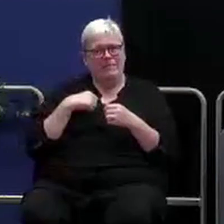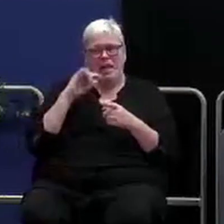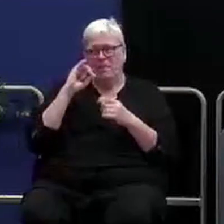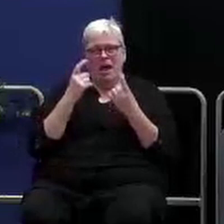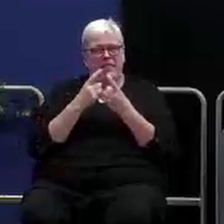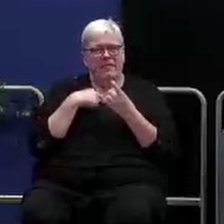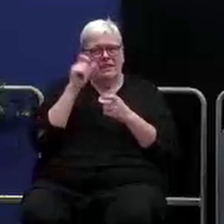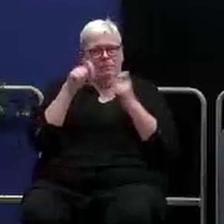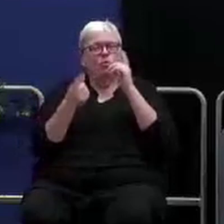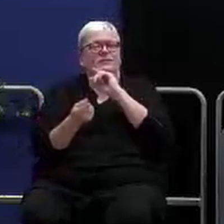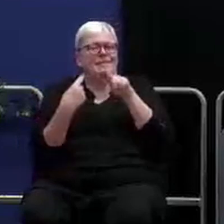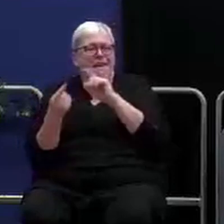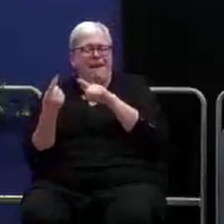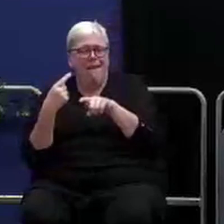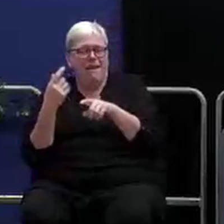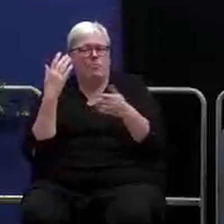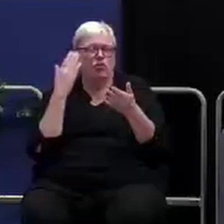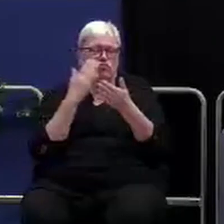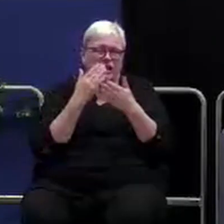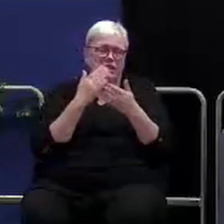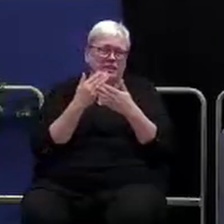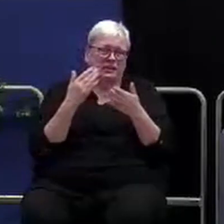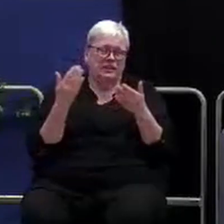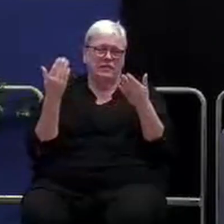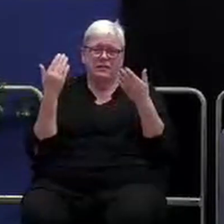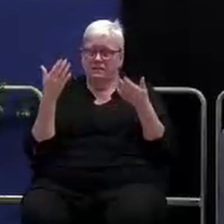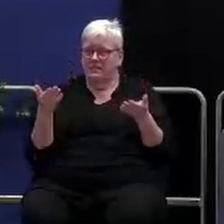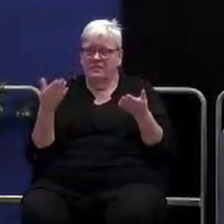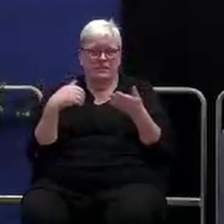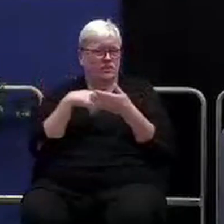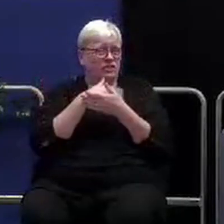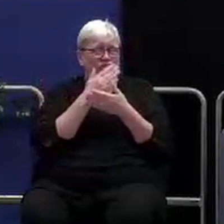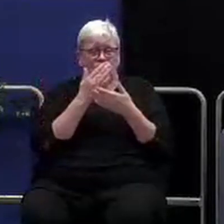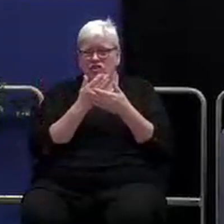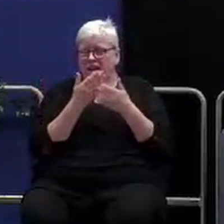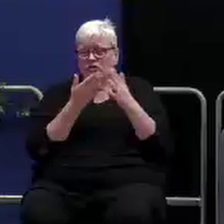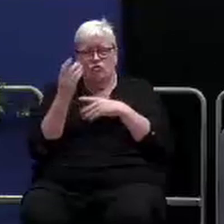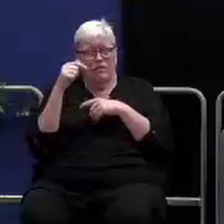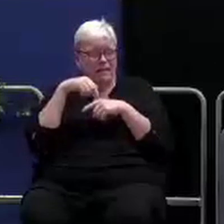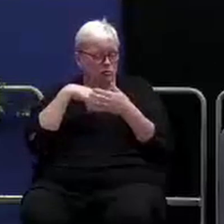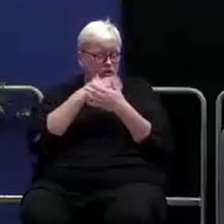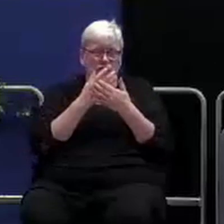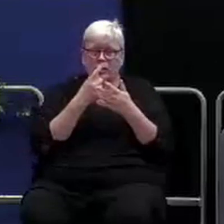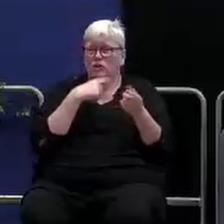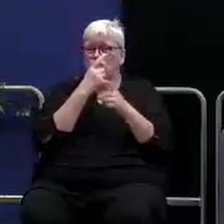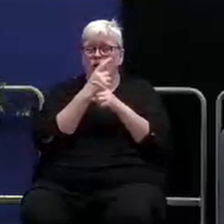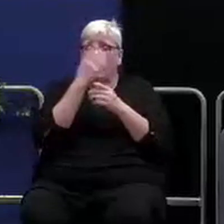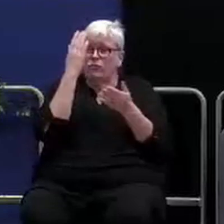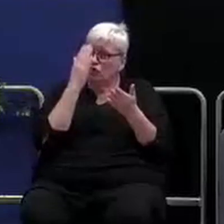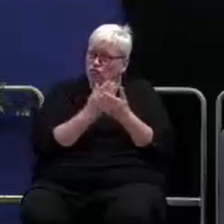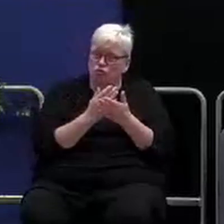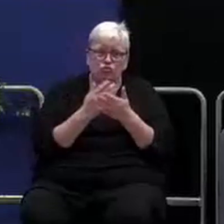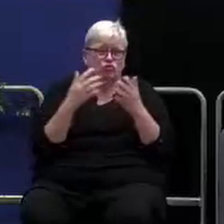will say, but there's ways that we can only connect when we share things, right? And when we talk about the truth and how